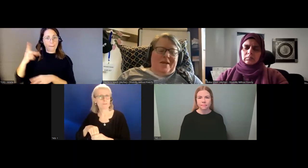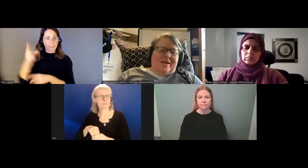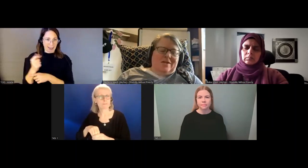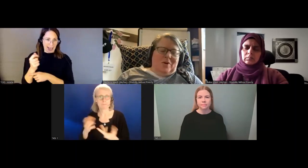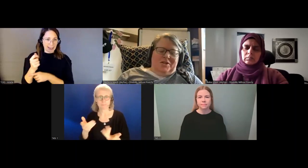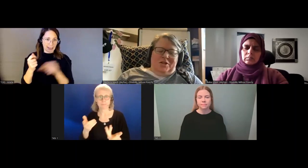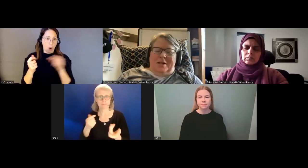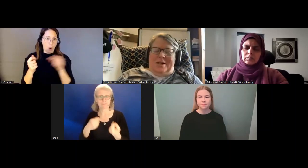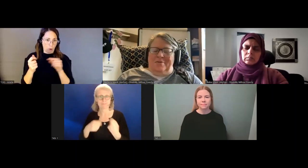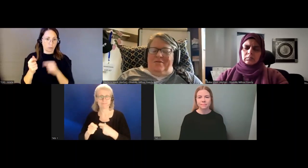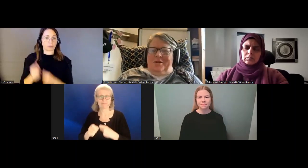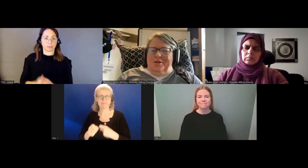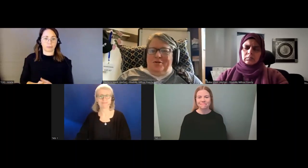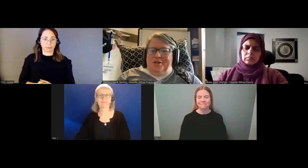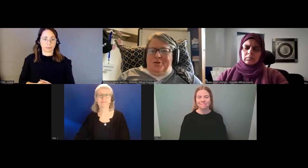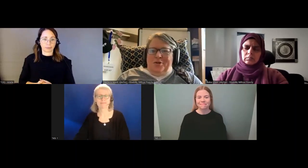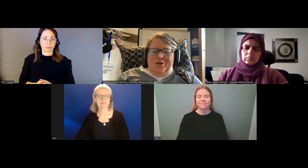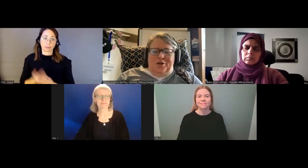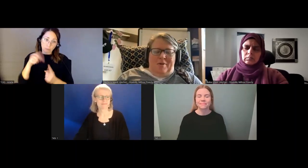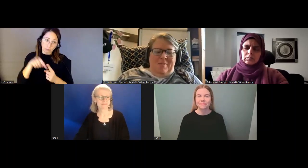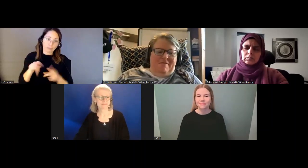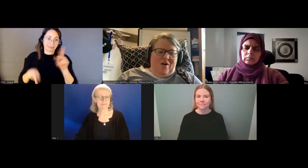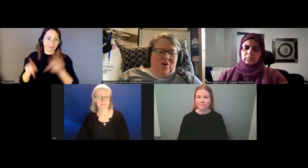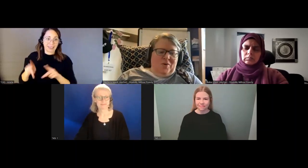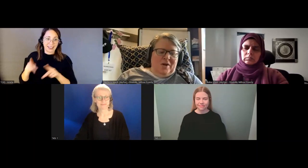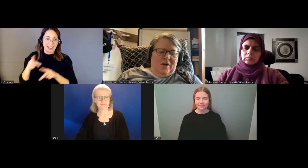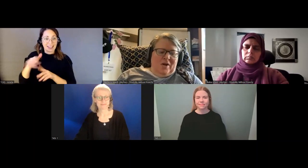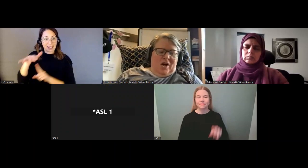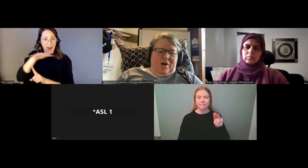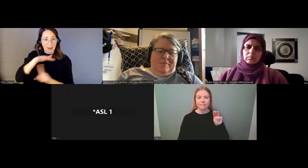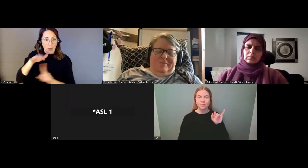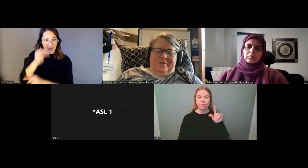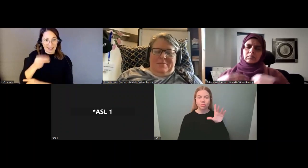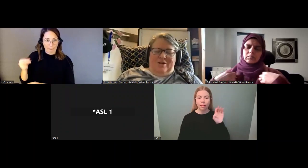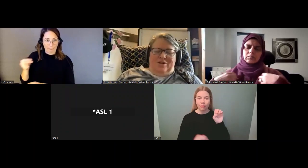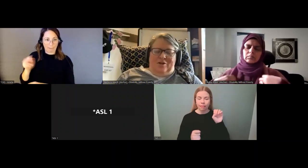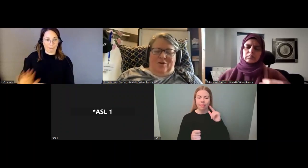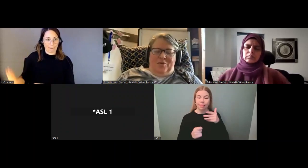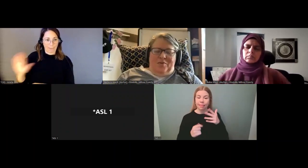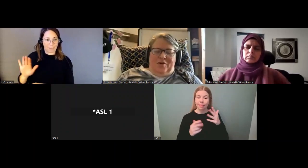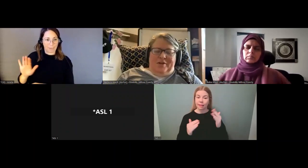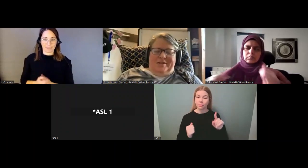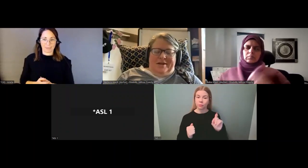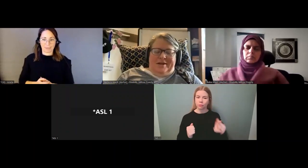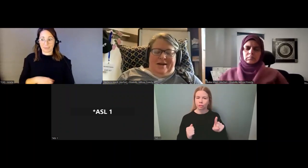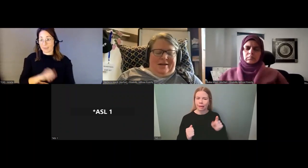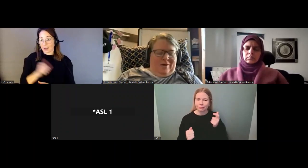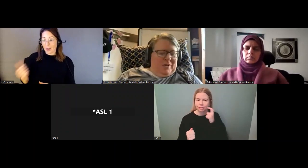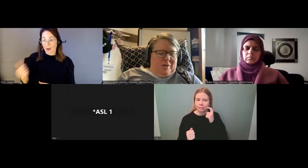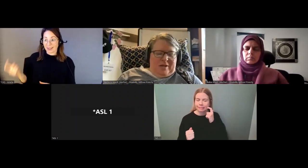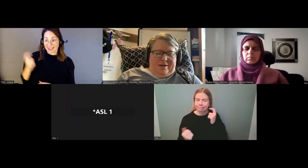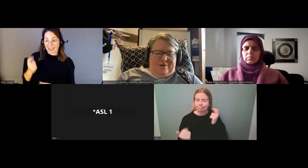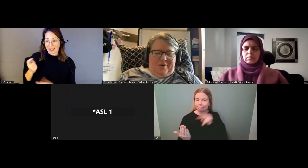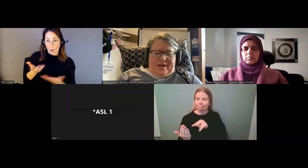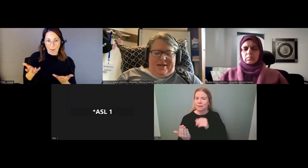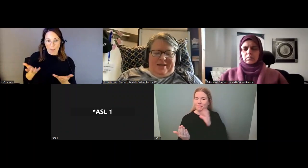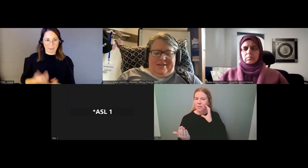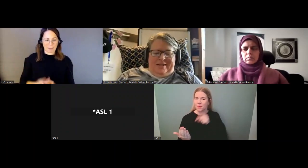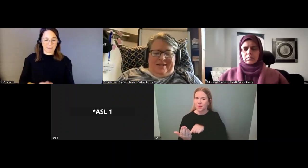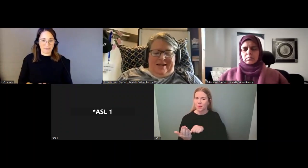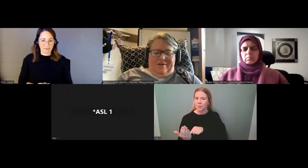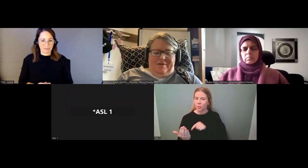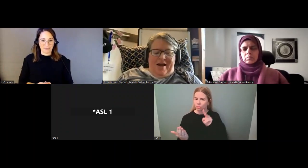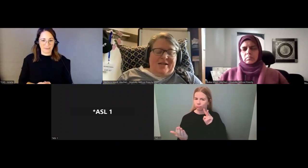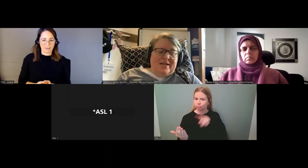So the next question, and I've literally just pulled it up on my phone to make sure that I don't get